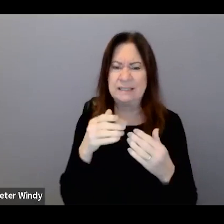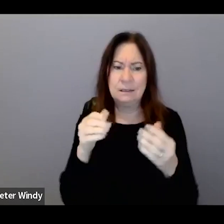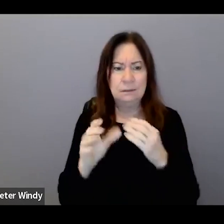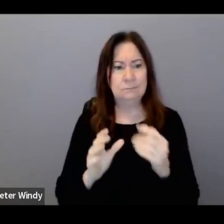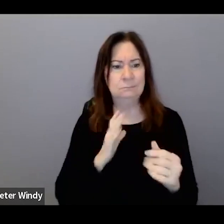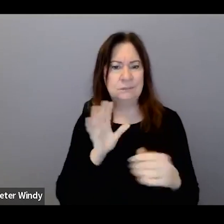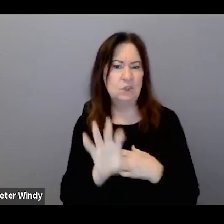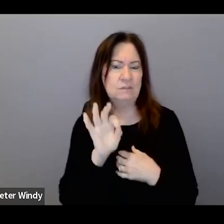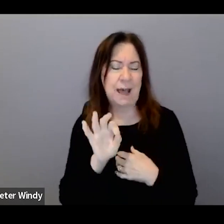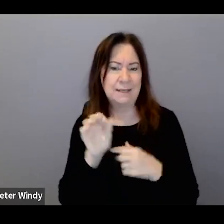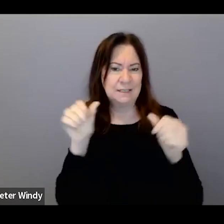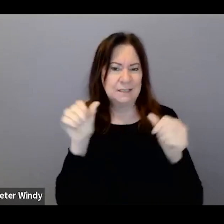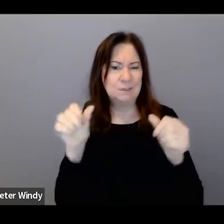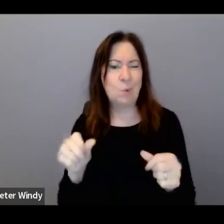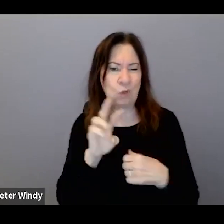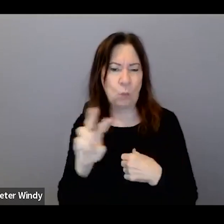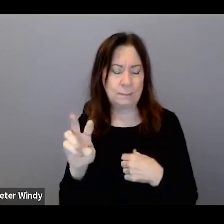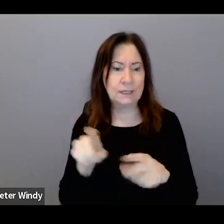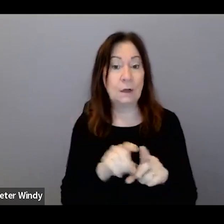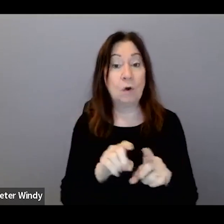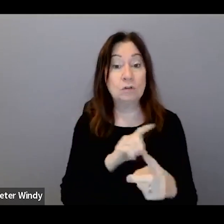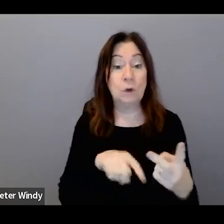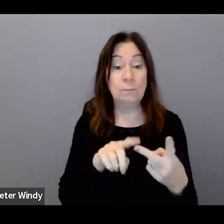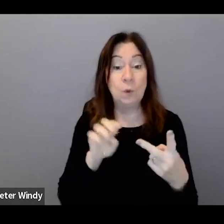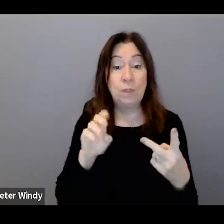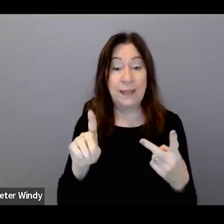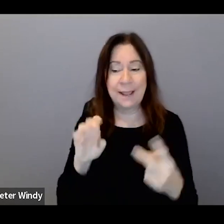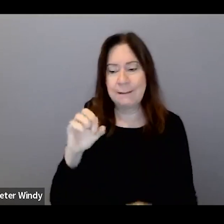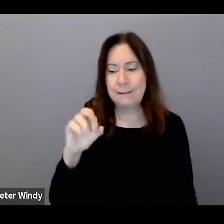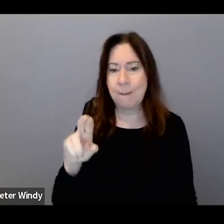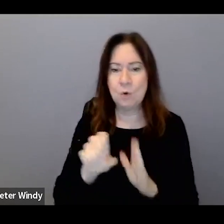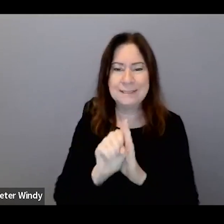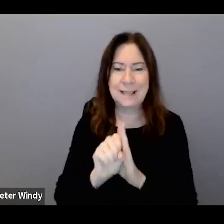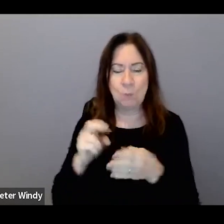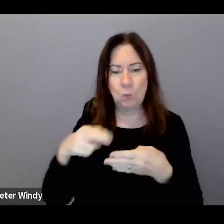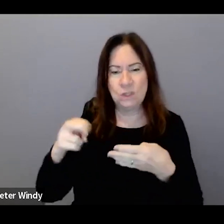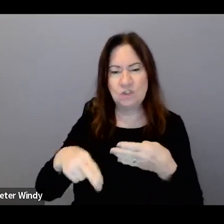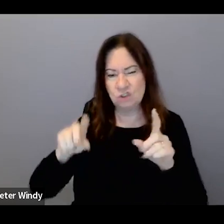website now, along with the lead and copper sampling results.